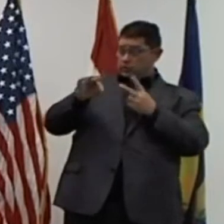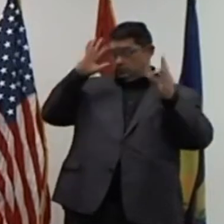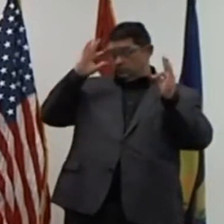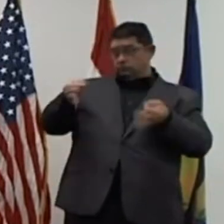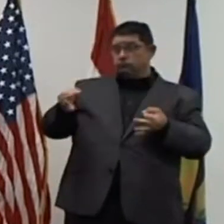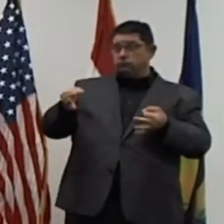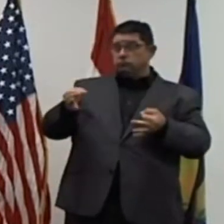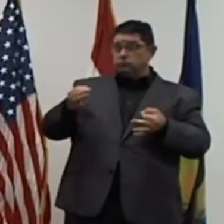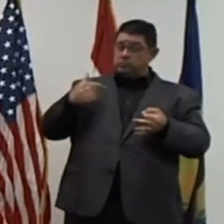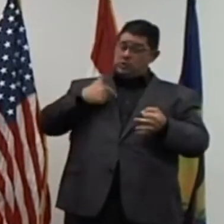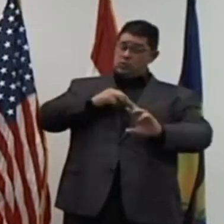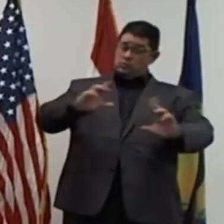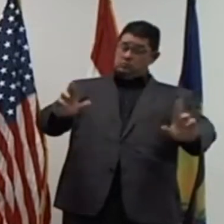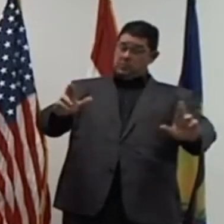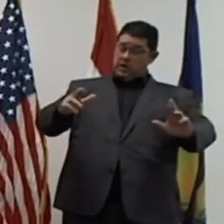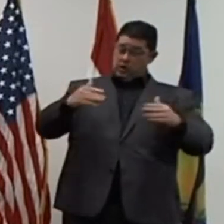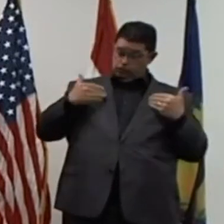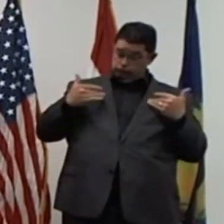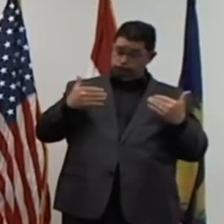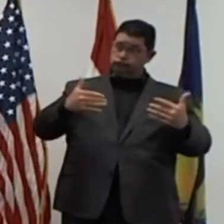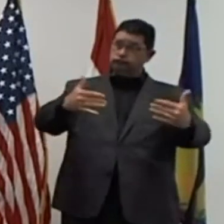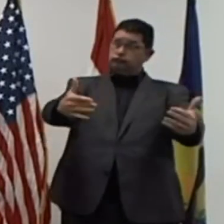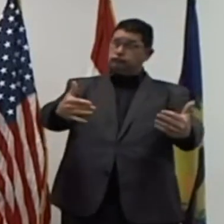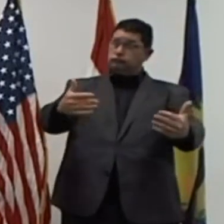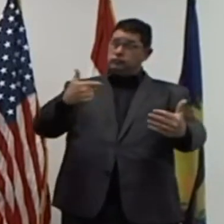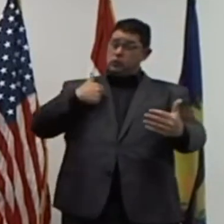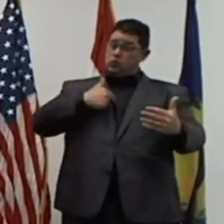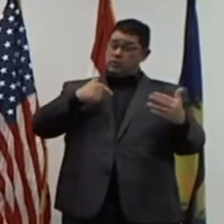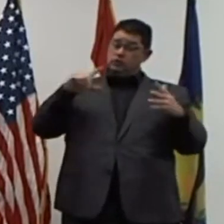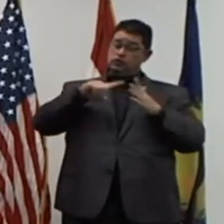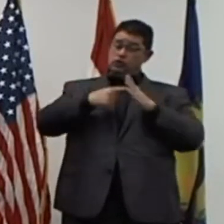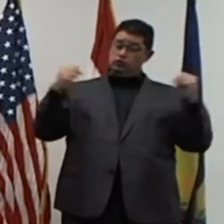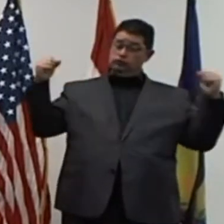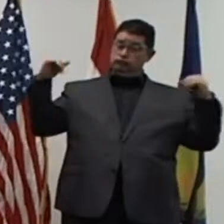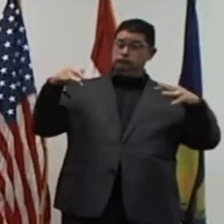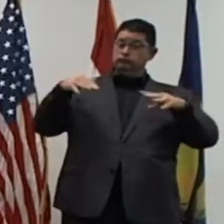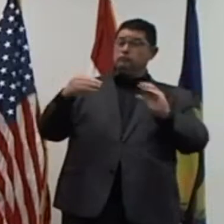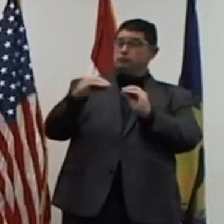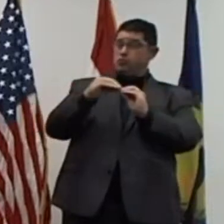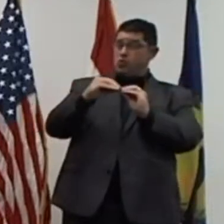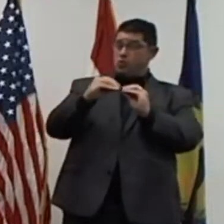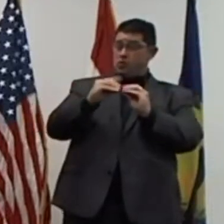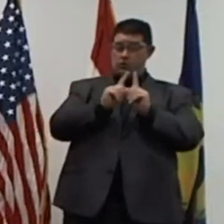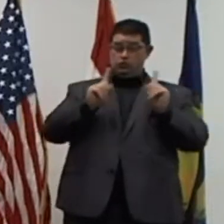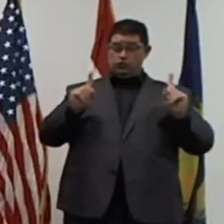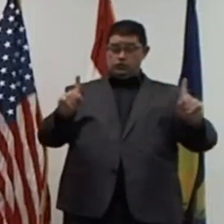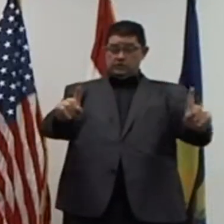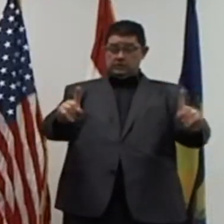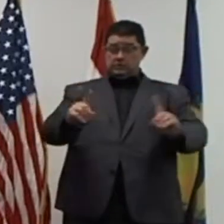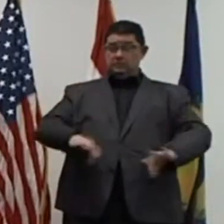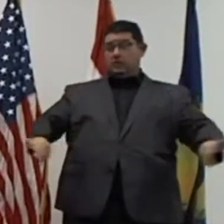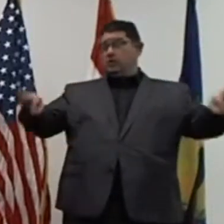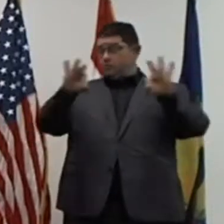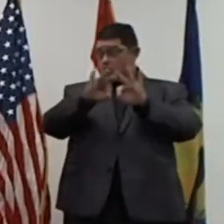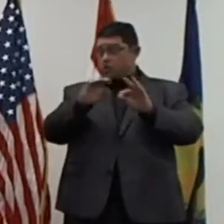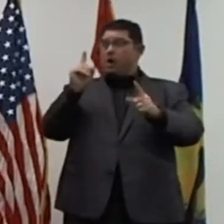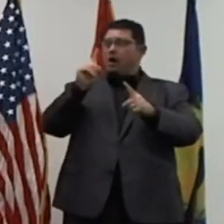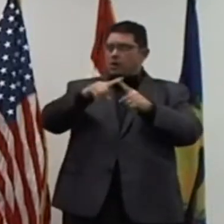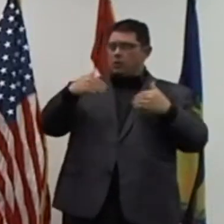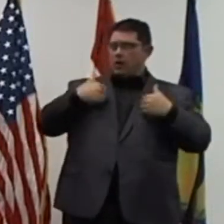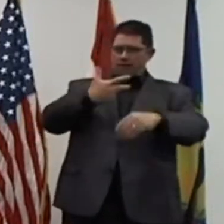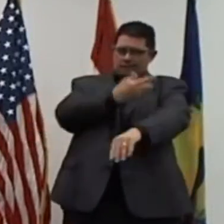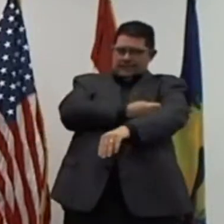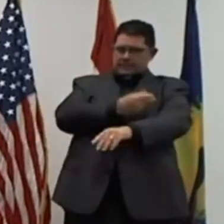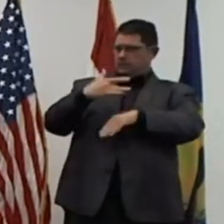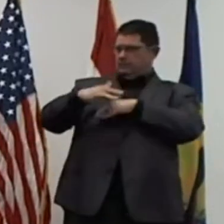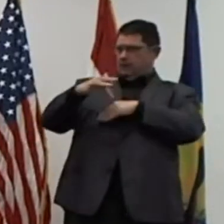will be prepared moving forward. But as we start to congregate more, these social distancing measures are very important. Until we have a vaccine widely